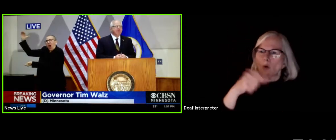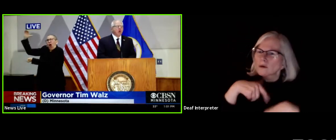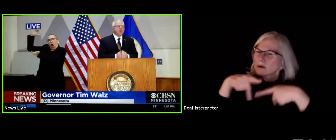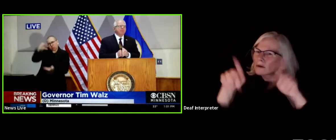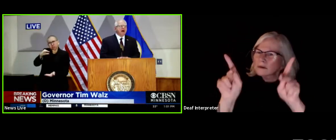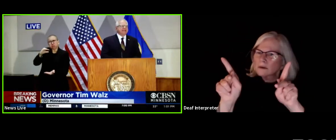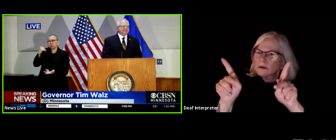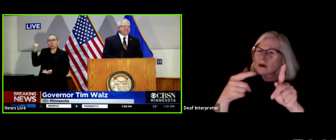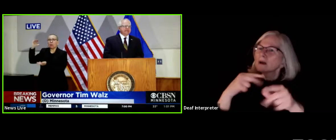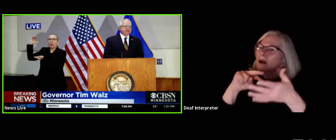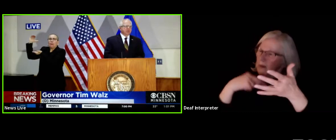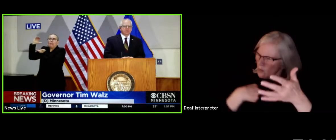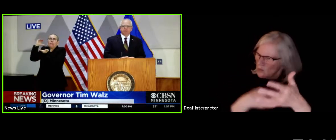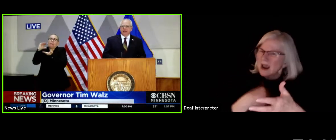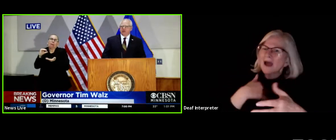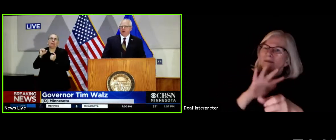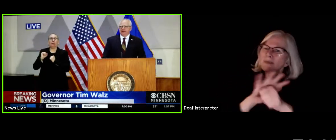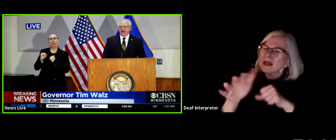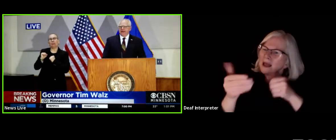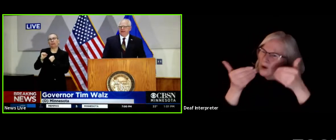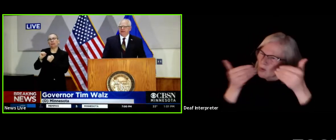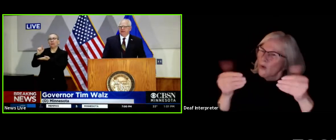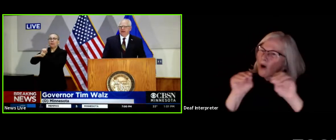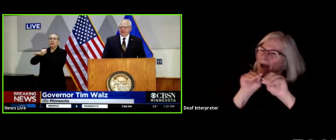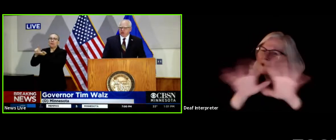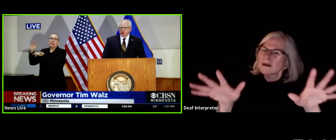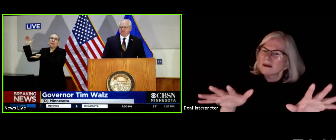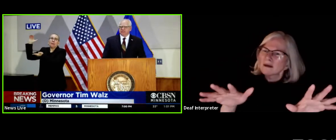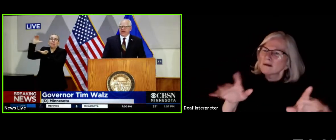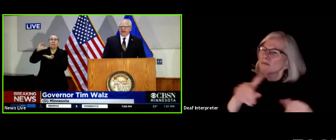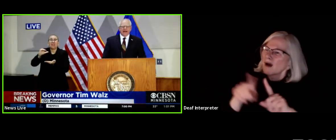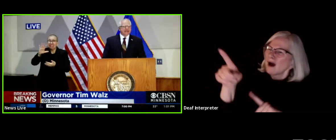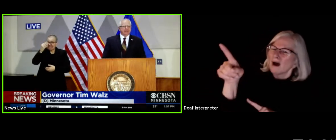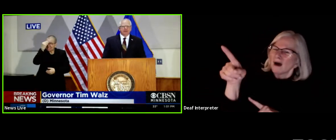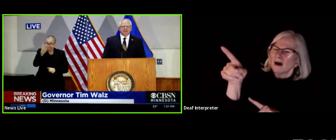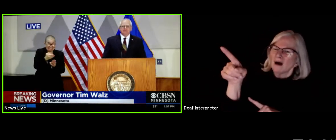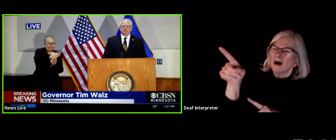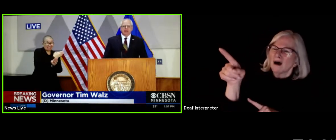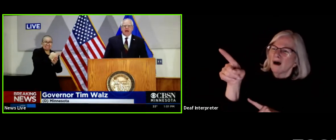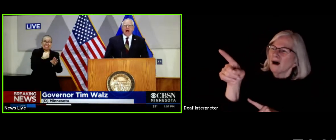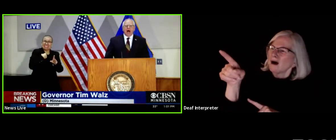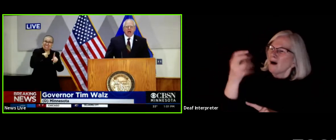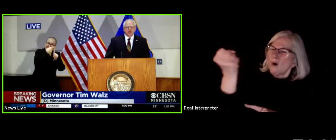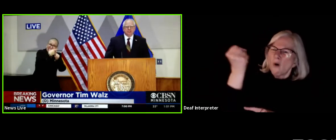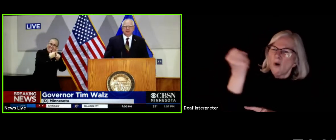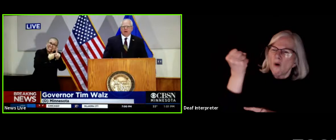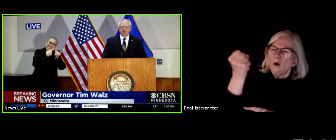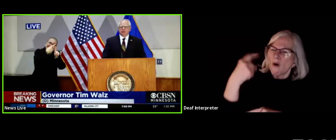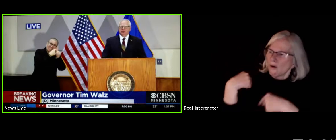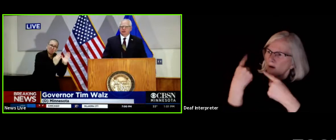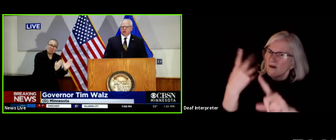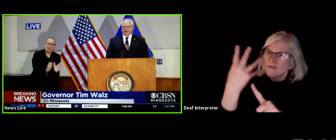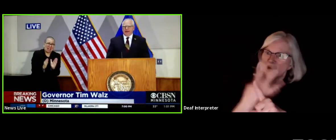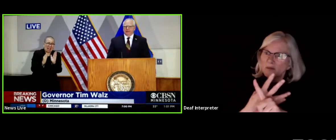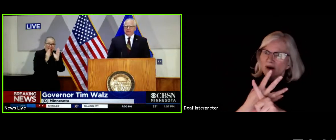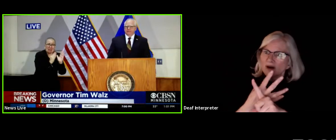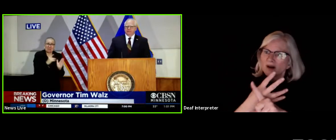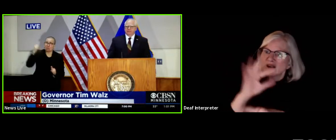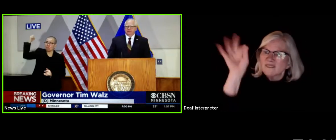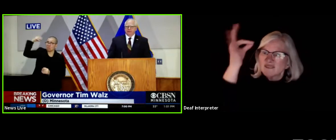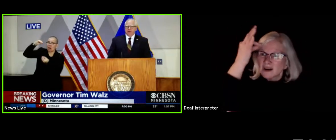For 4 months, we planned on that. And they told us that. And I and my team spent hundreds of hours doing